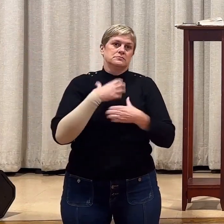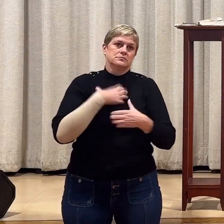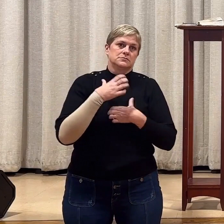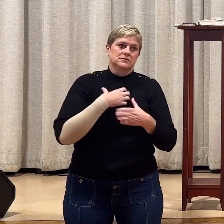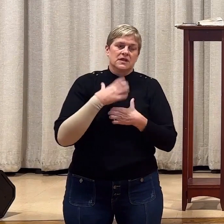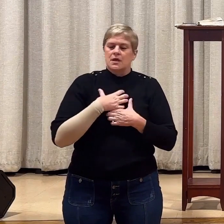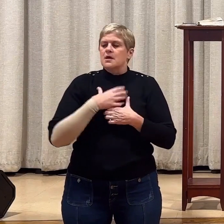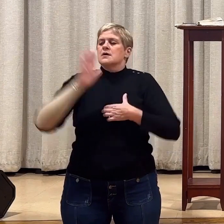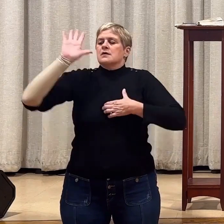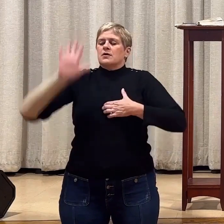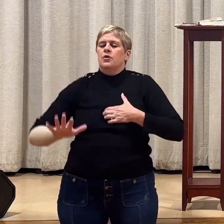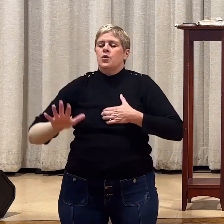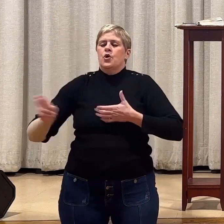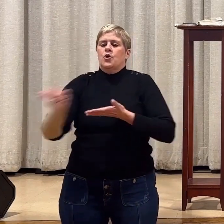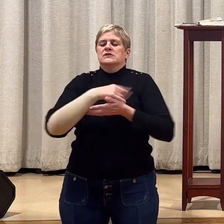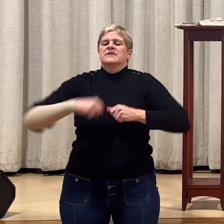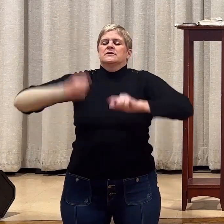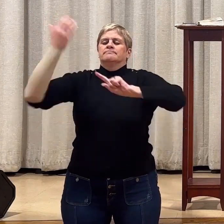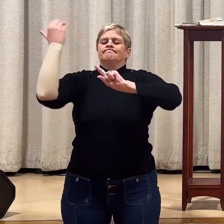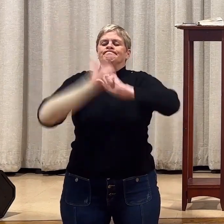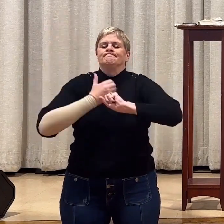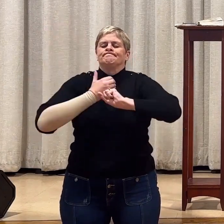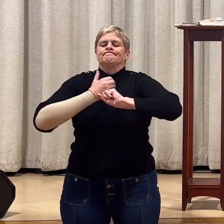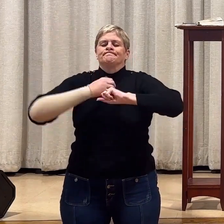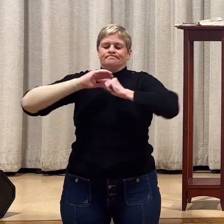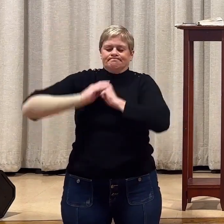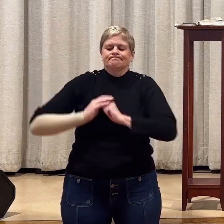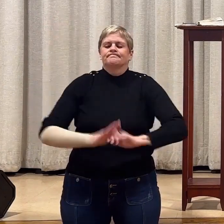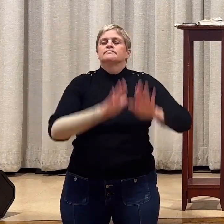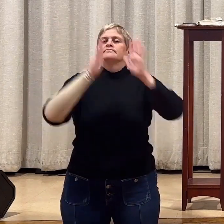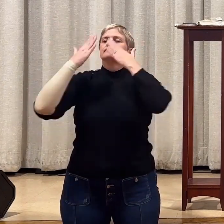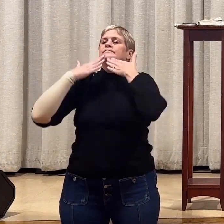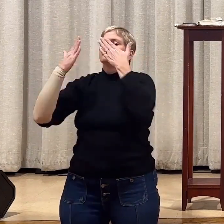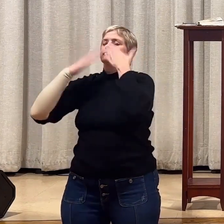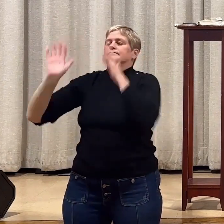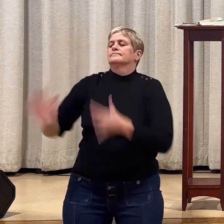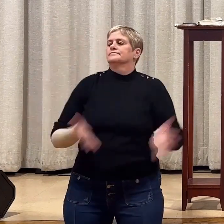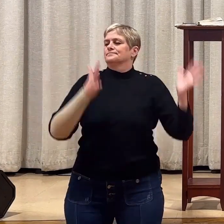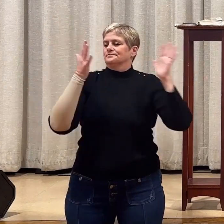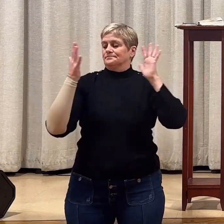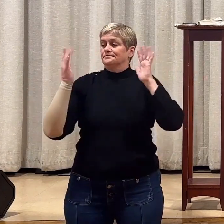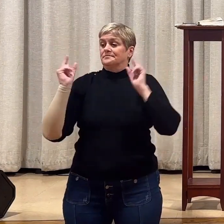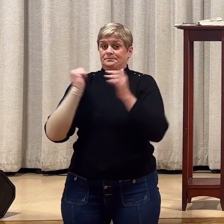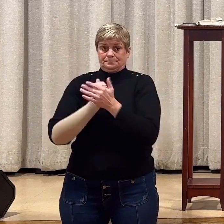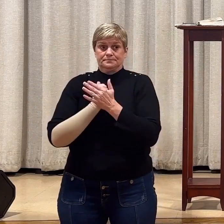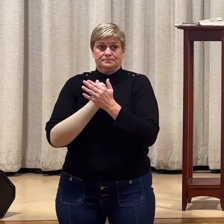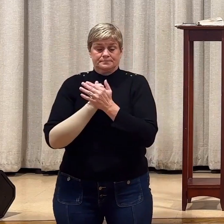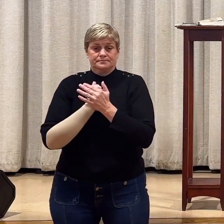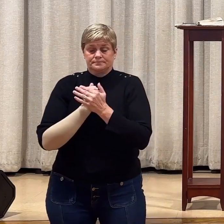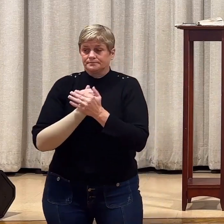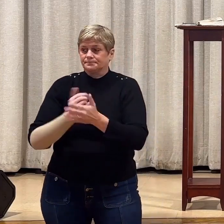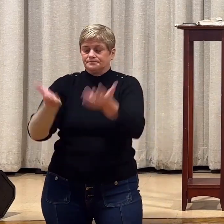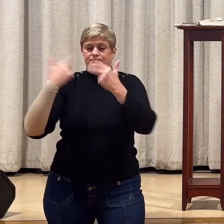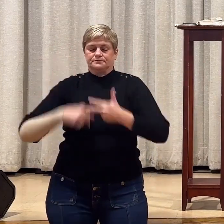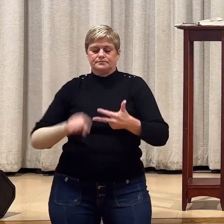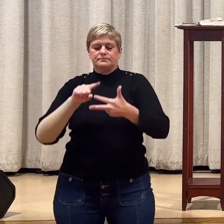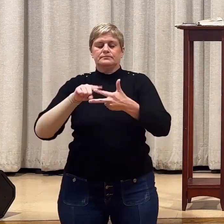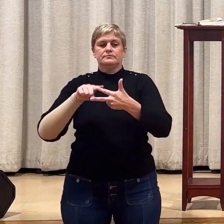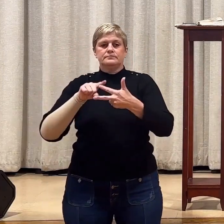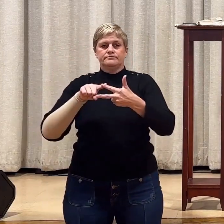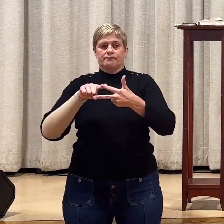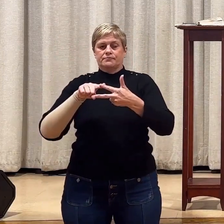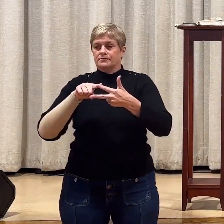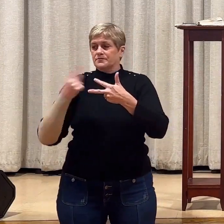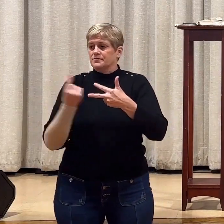put on, the Bible says, a spirit, a garment of praise instead of a spirit of heaviness. Amen. The second thing we need to do